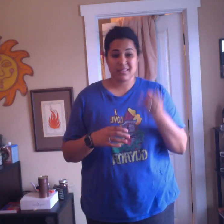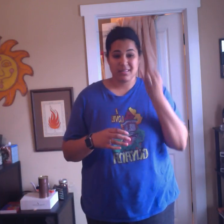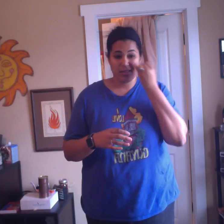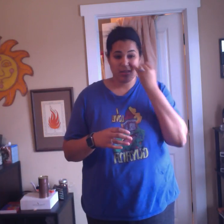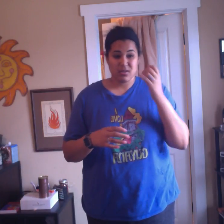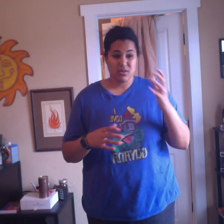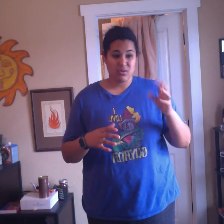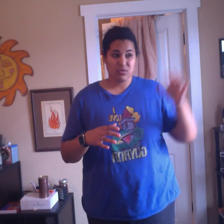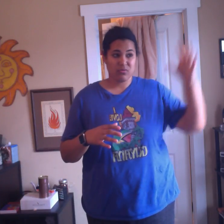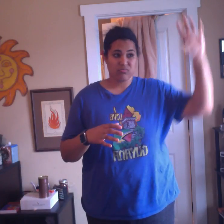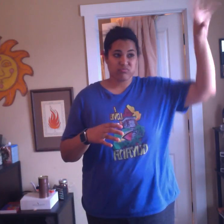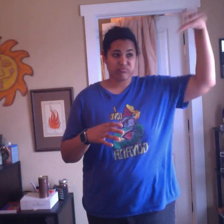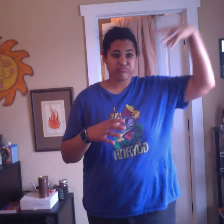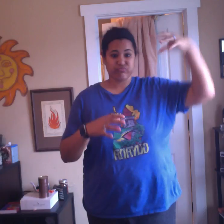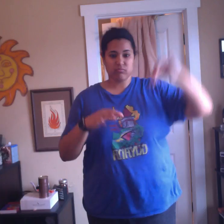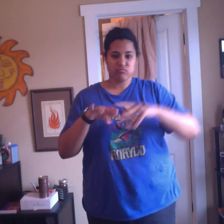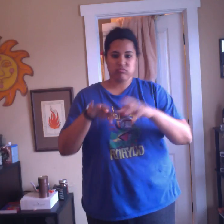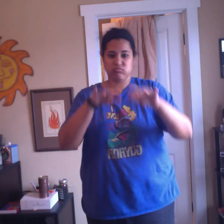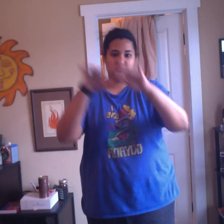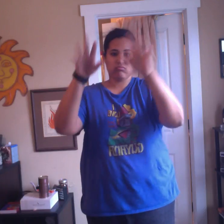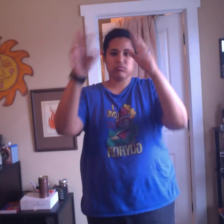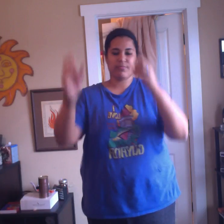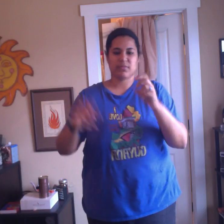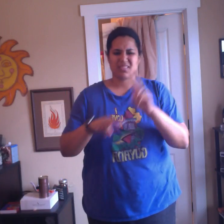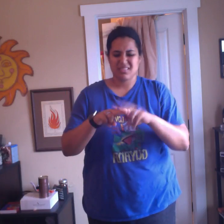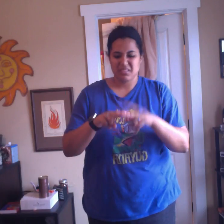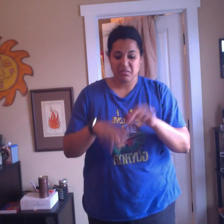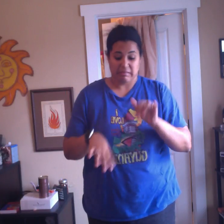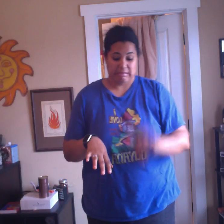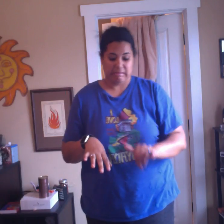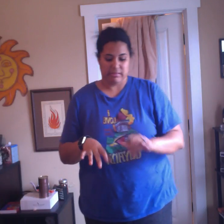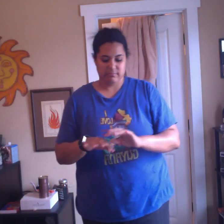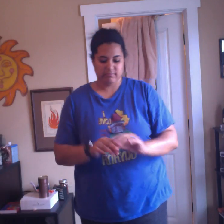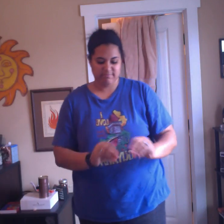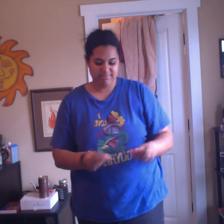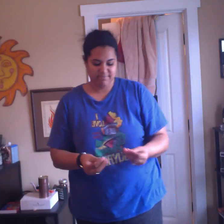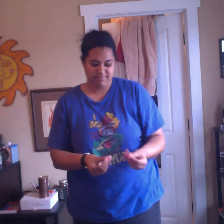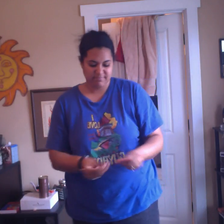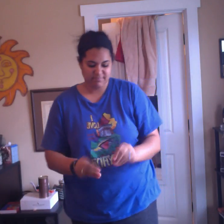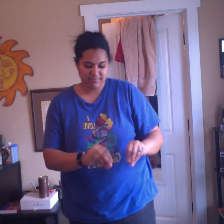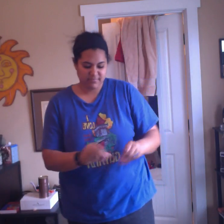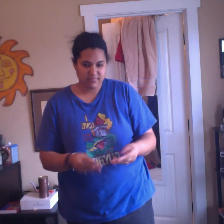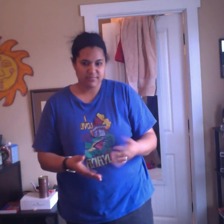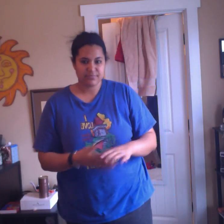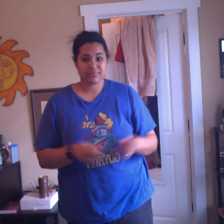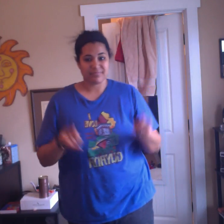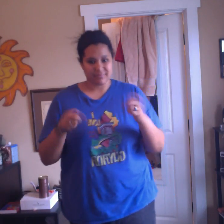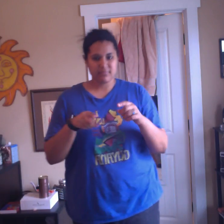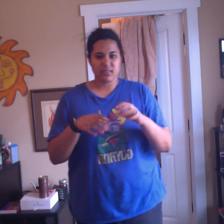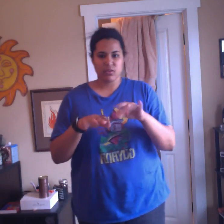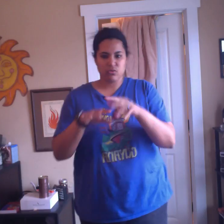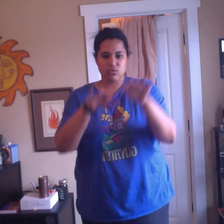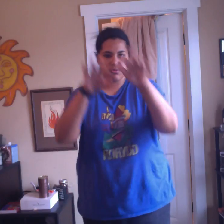think of evaporation as a big desalinization machine. Eventually, that vapor leaving the oceans will turn back into water, and it will become